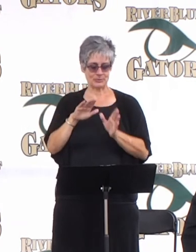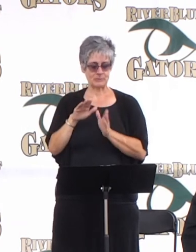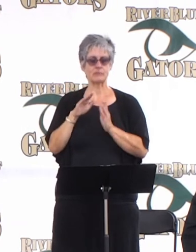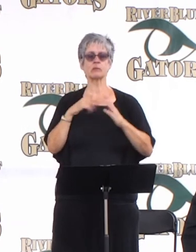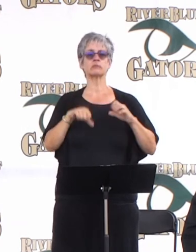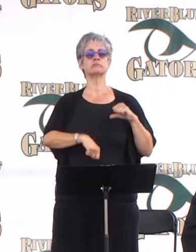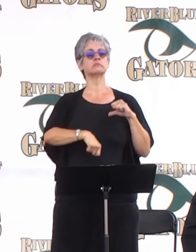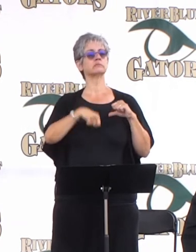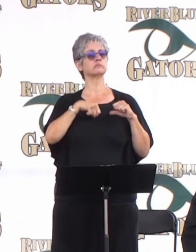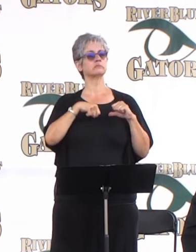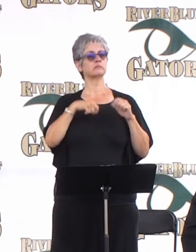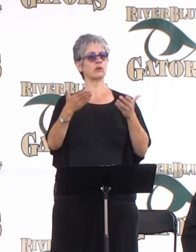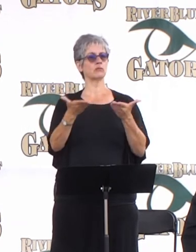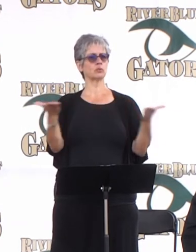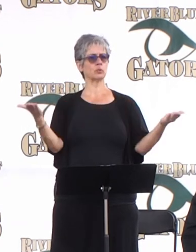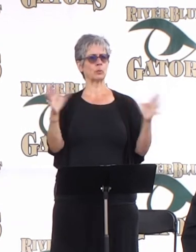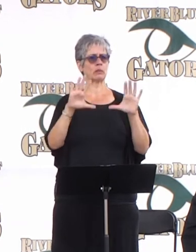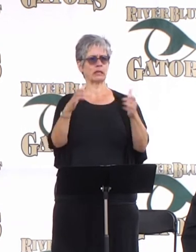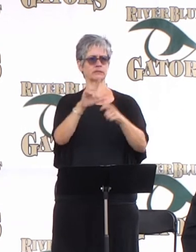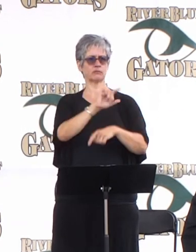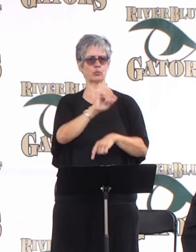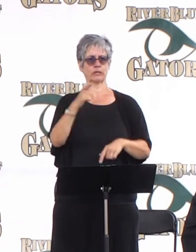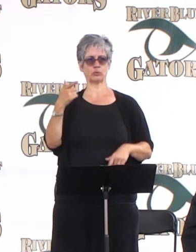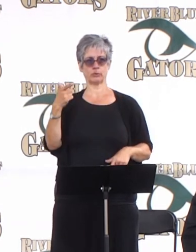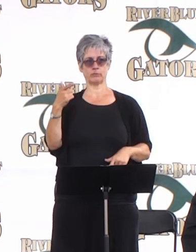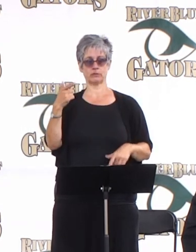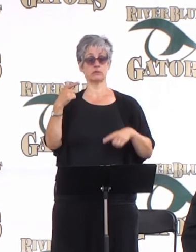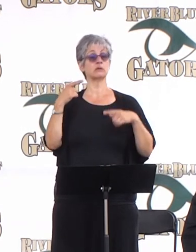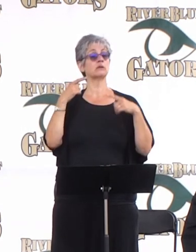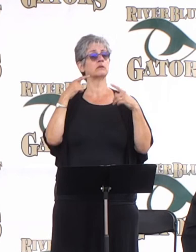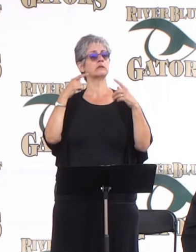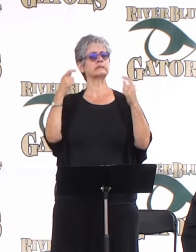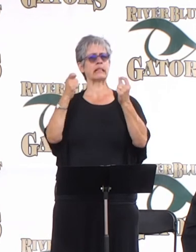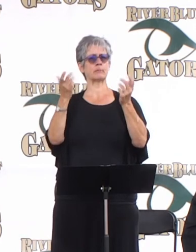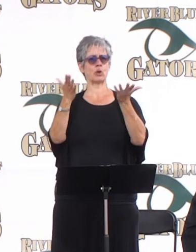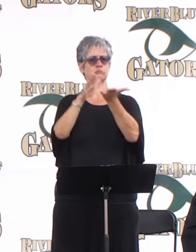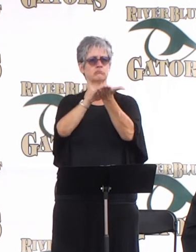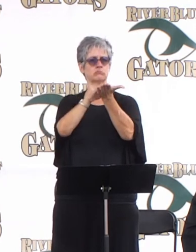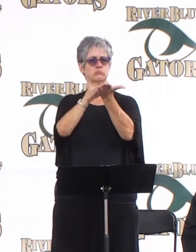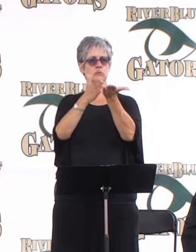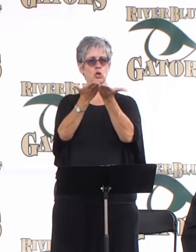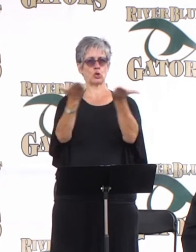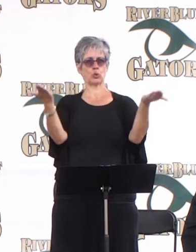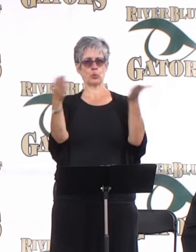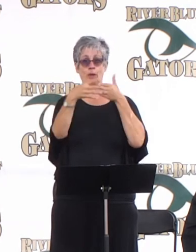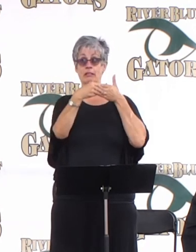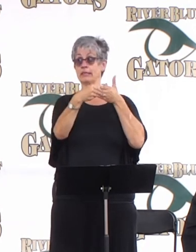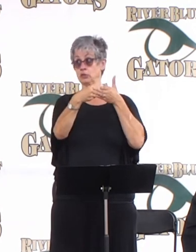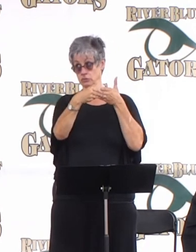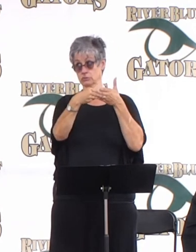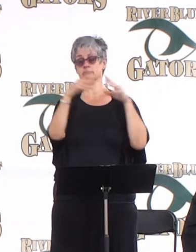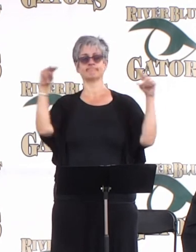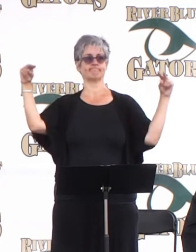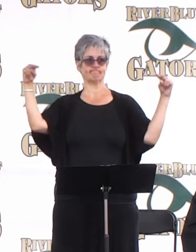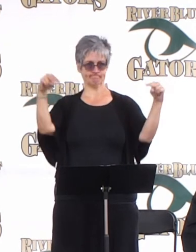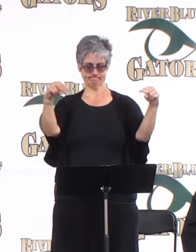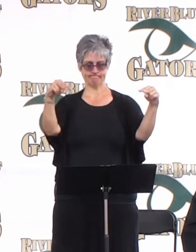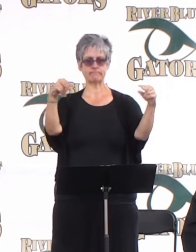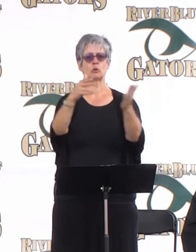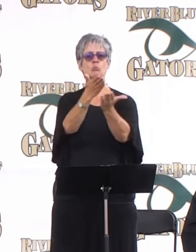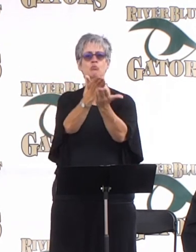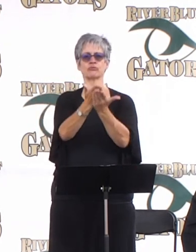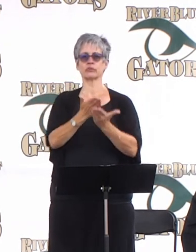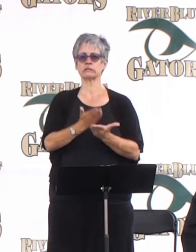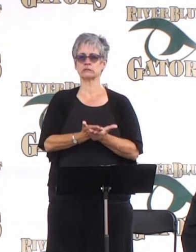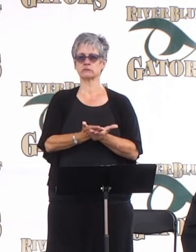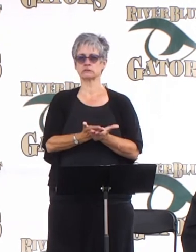of 2021. Allow me a moment to celebrate this group of leaders before you who have proven a global pandemic cannot